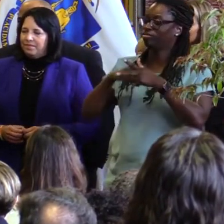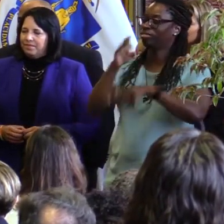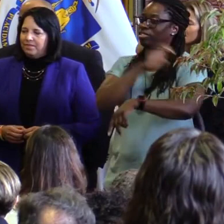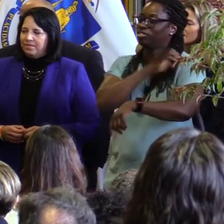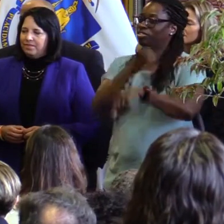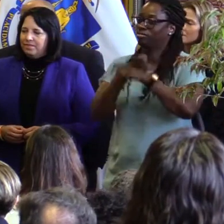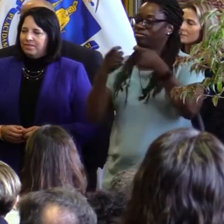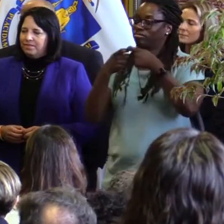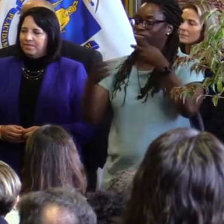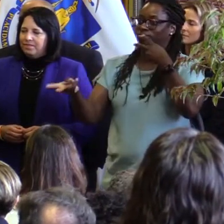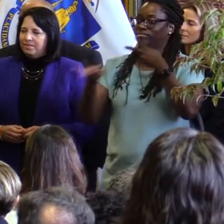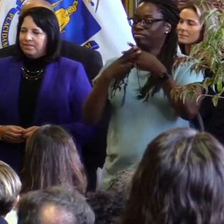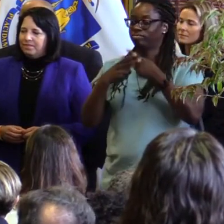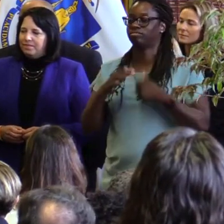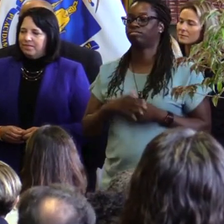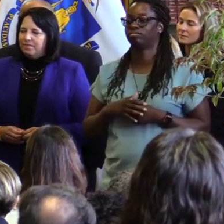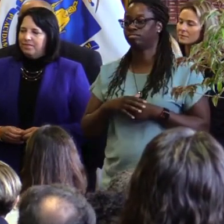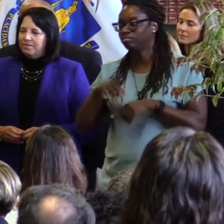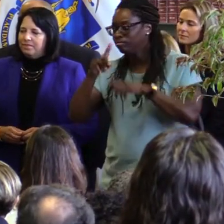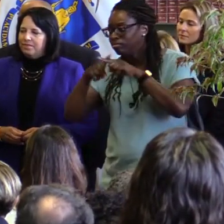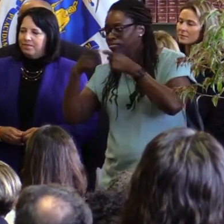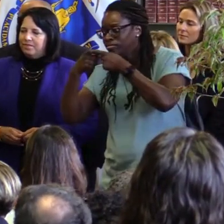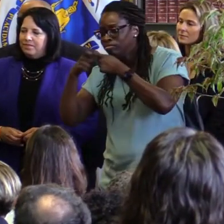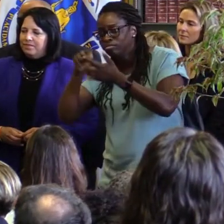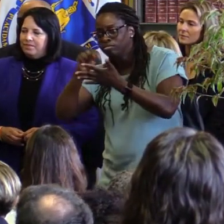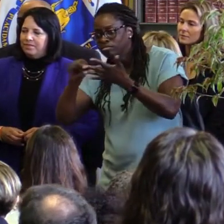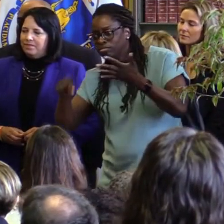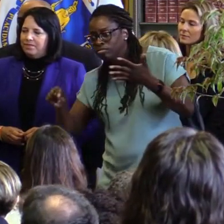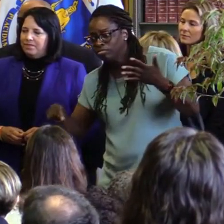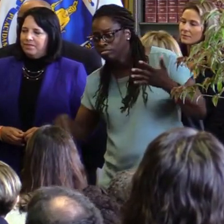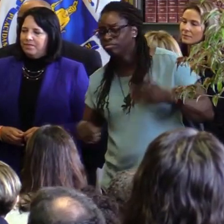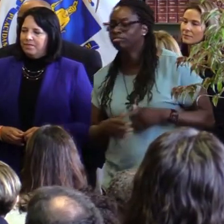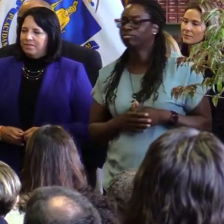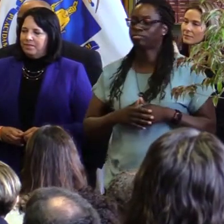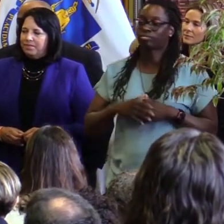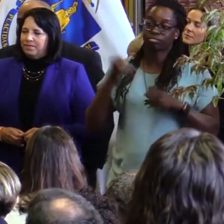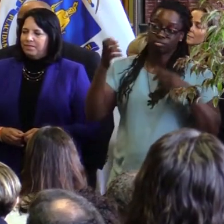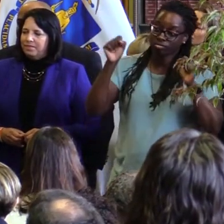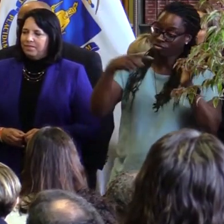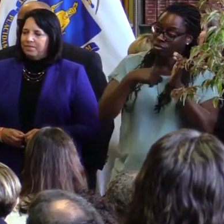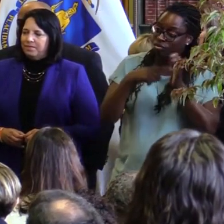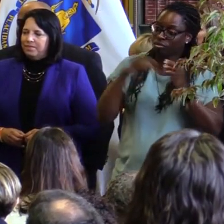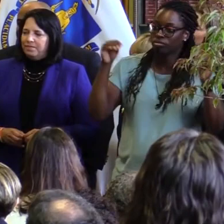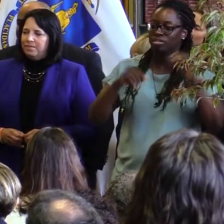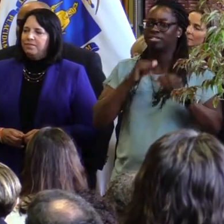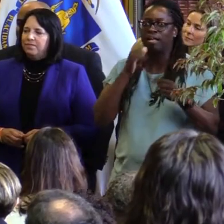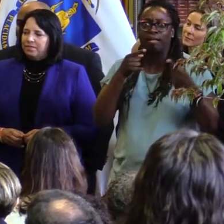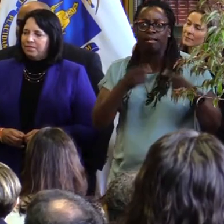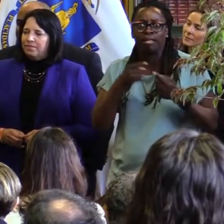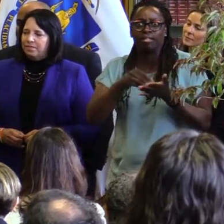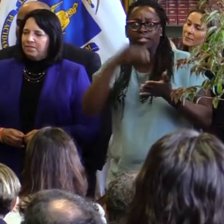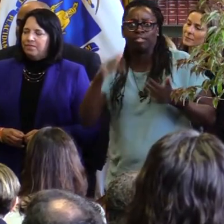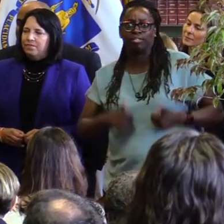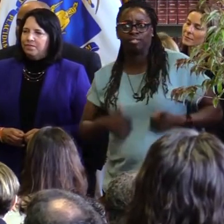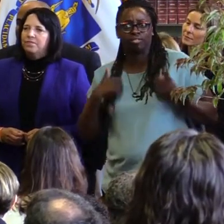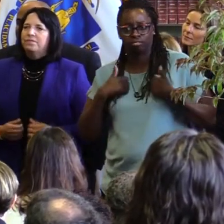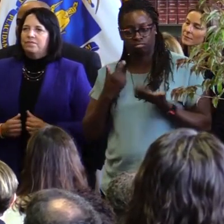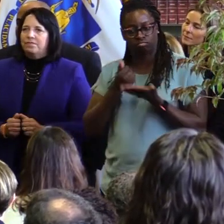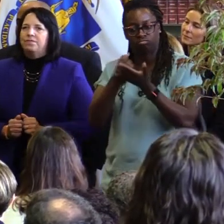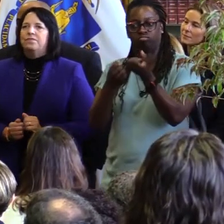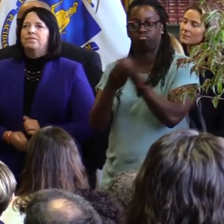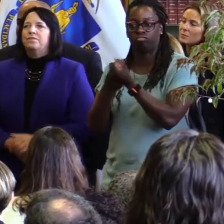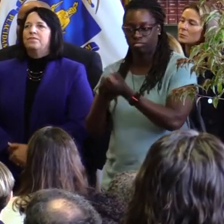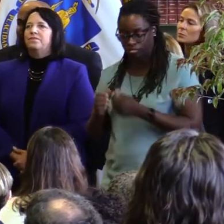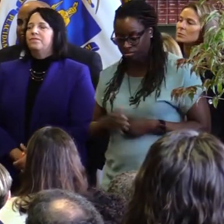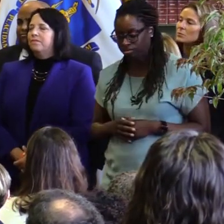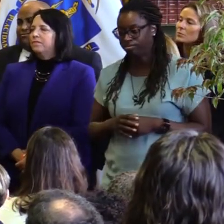livable places for families and businesses to grow. And the other thing I want to mention is jobs. There's one state recently that did